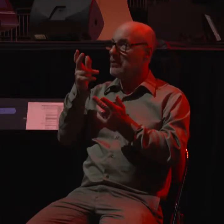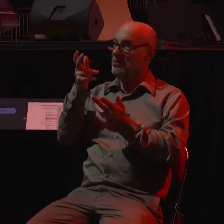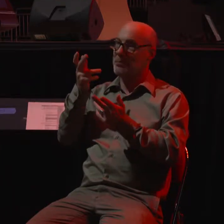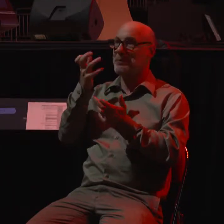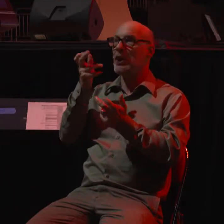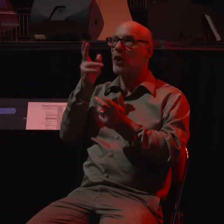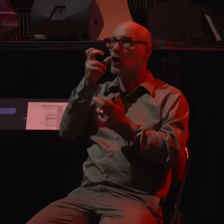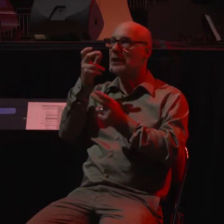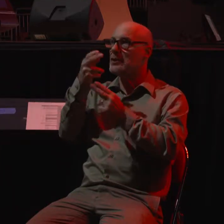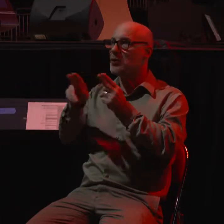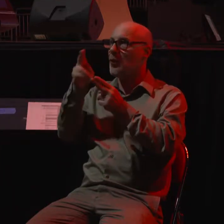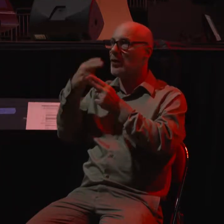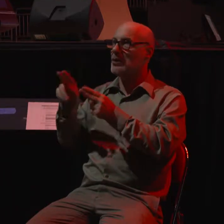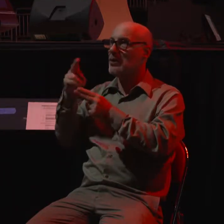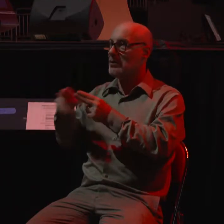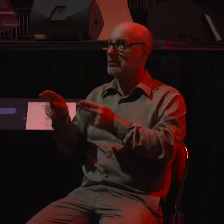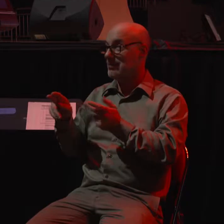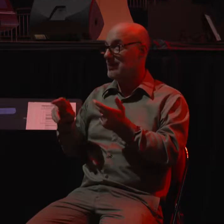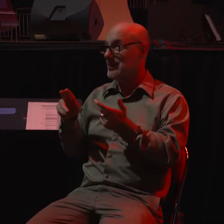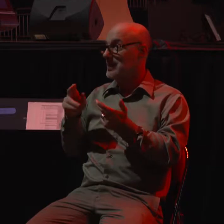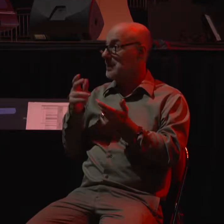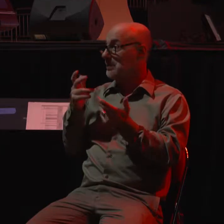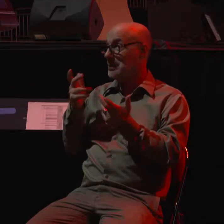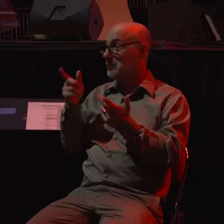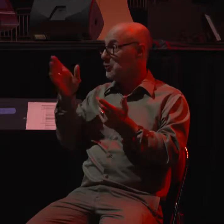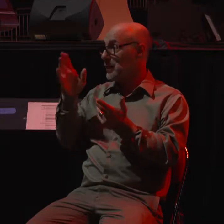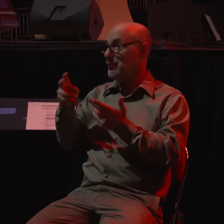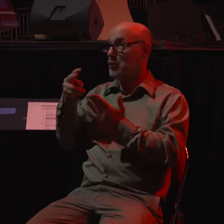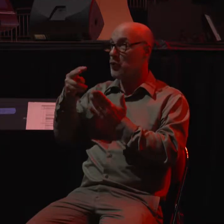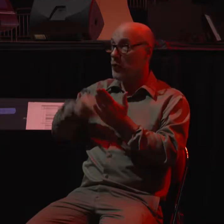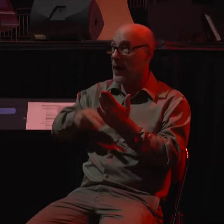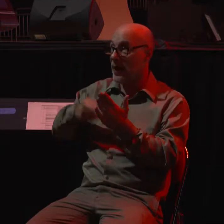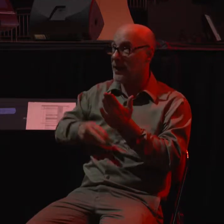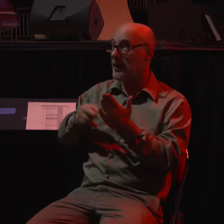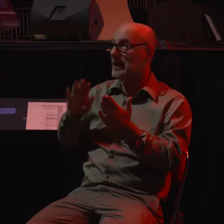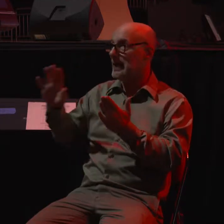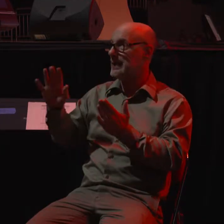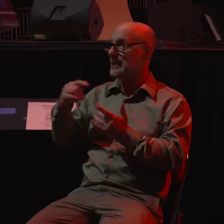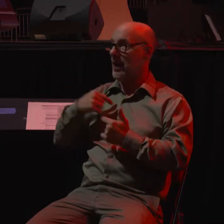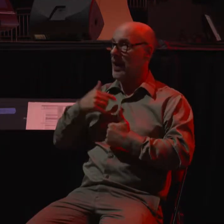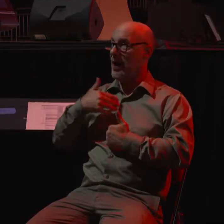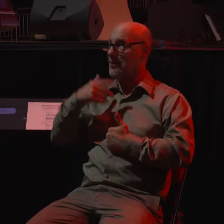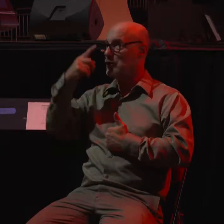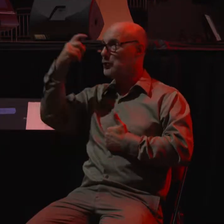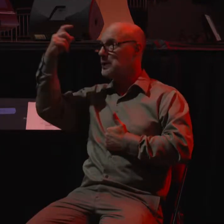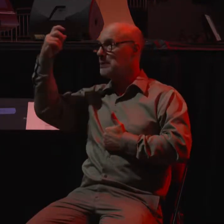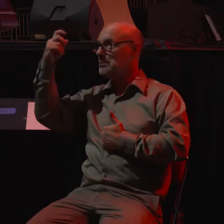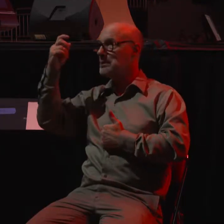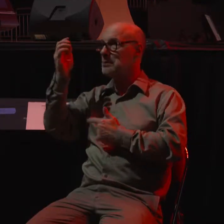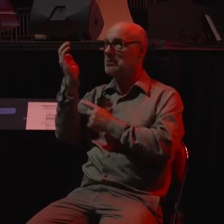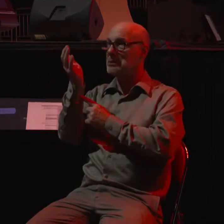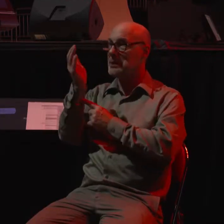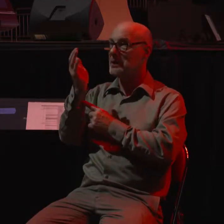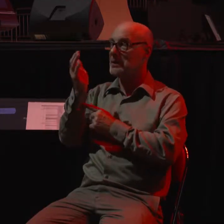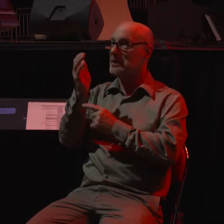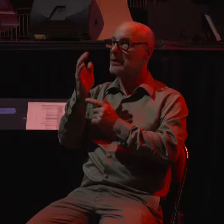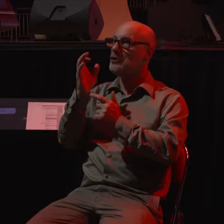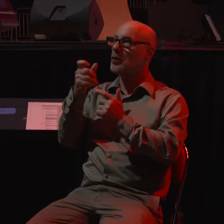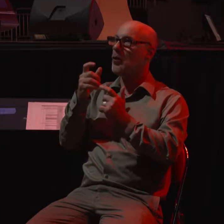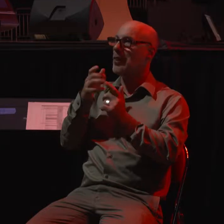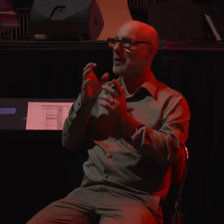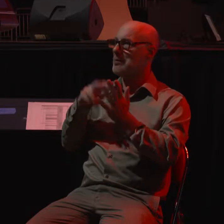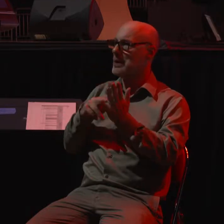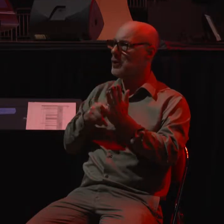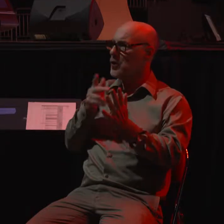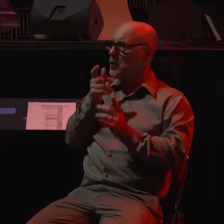sermon or recited or read part of, say, the I Have a Dream speech in school or something. But can we flesh this out?